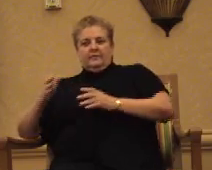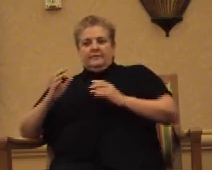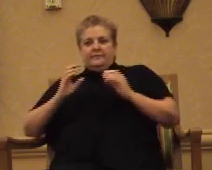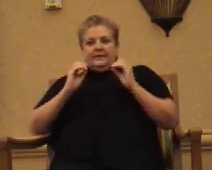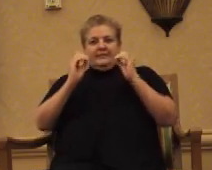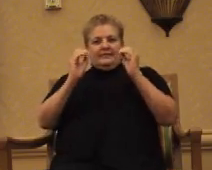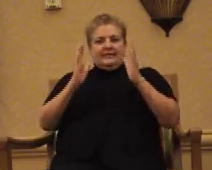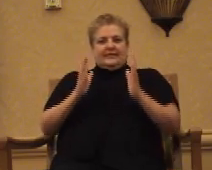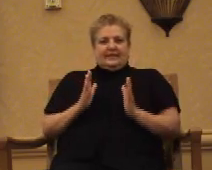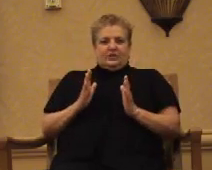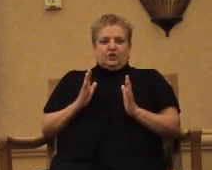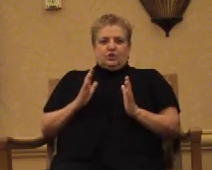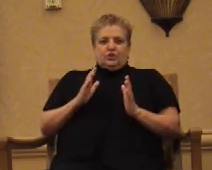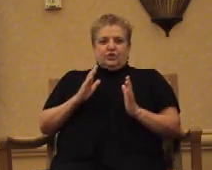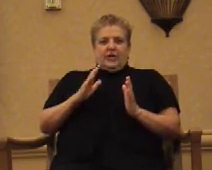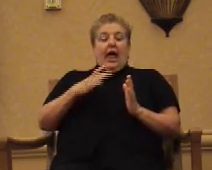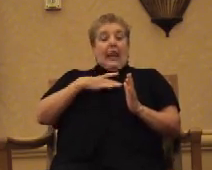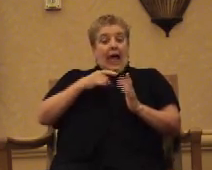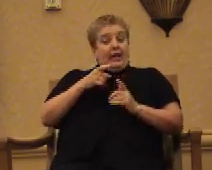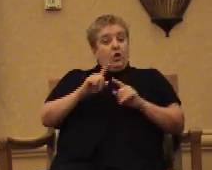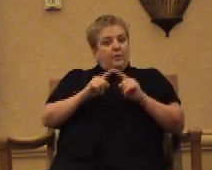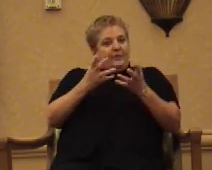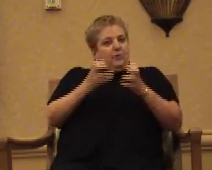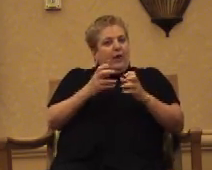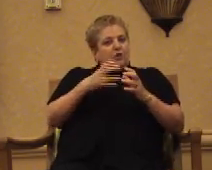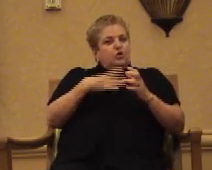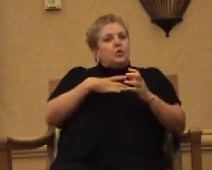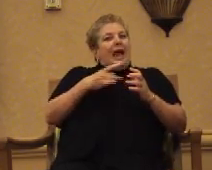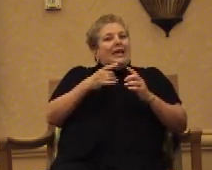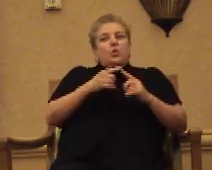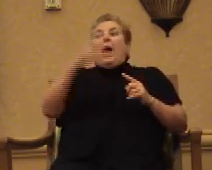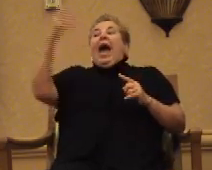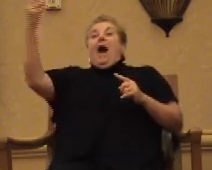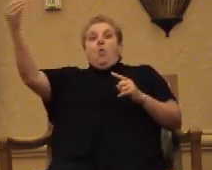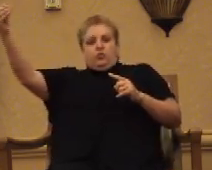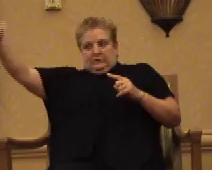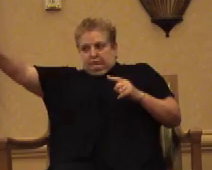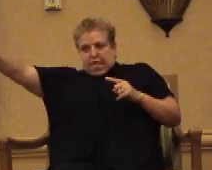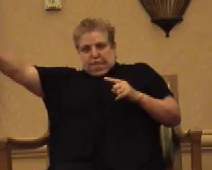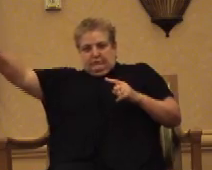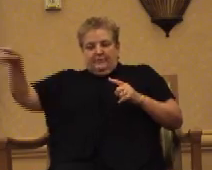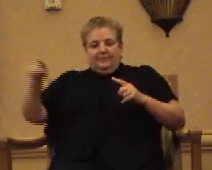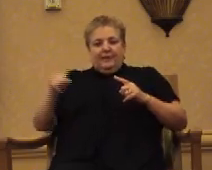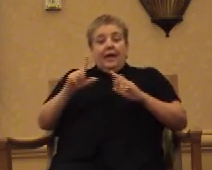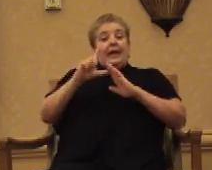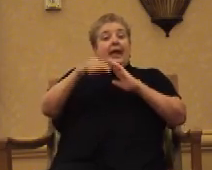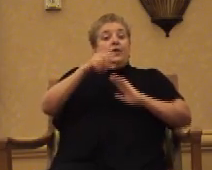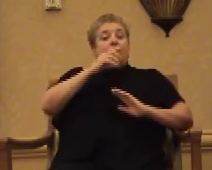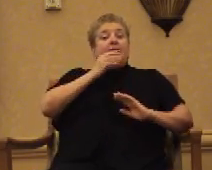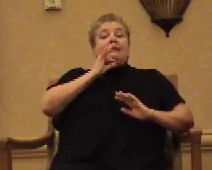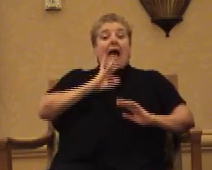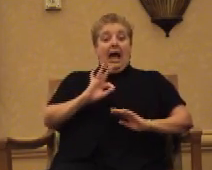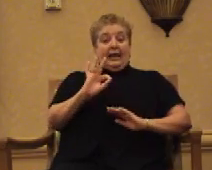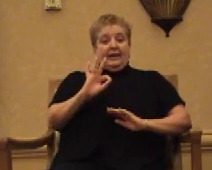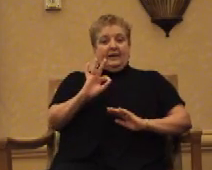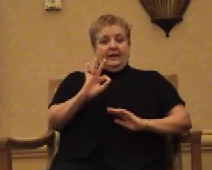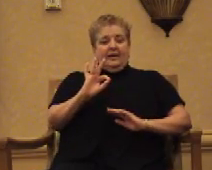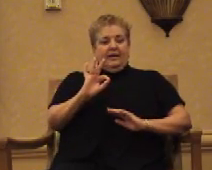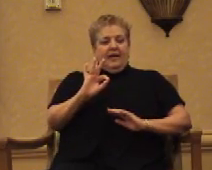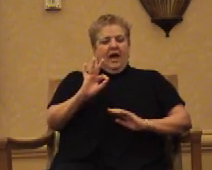you elsewhere. Contain yourself. Later, at 9 years old, they took me for an upper GI to test